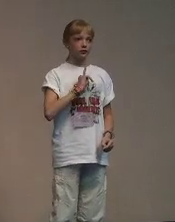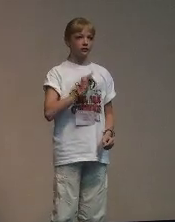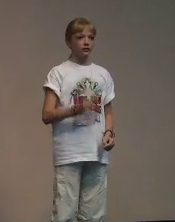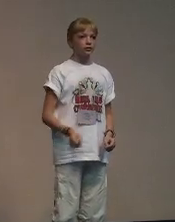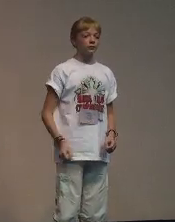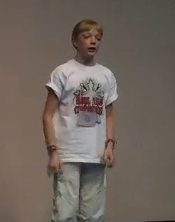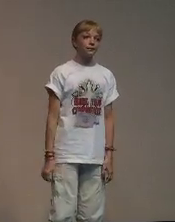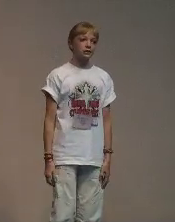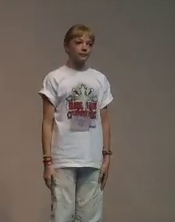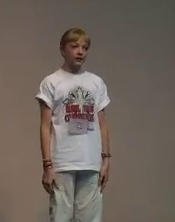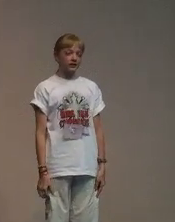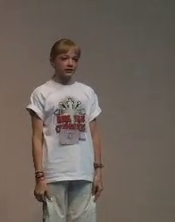Thank you.